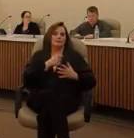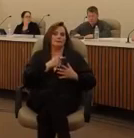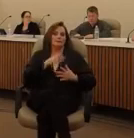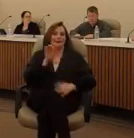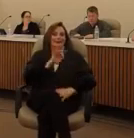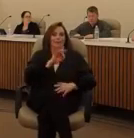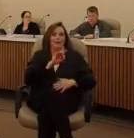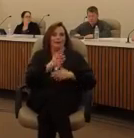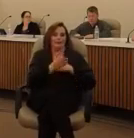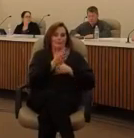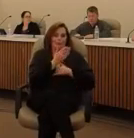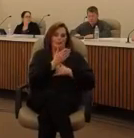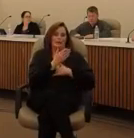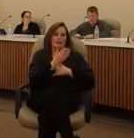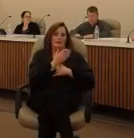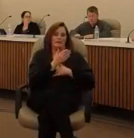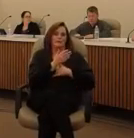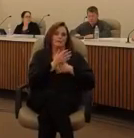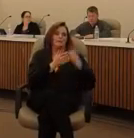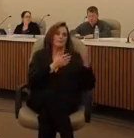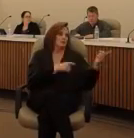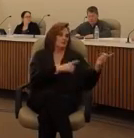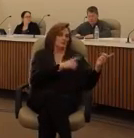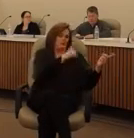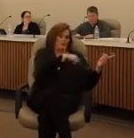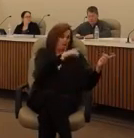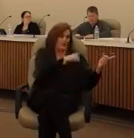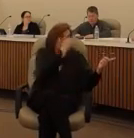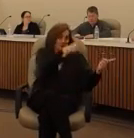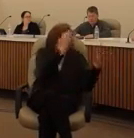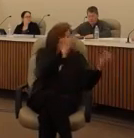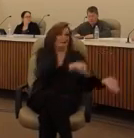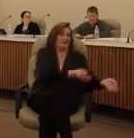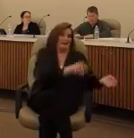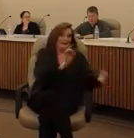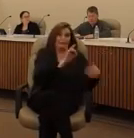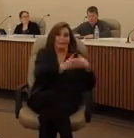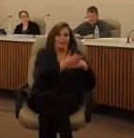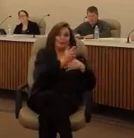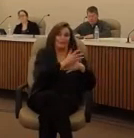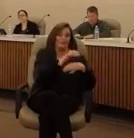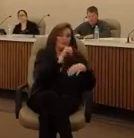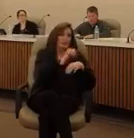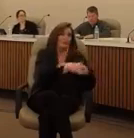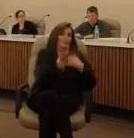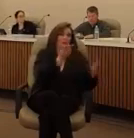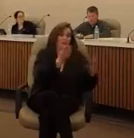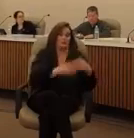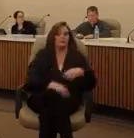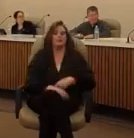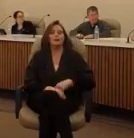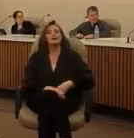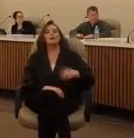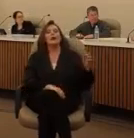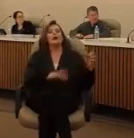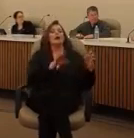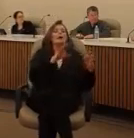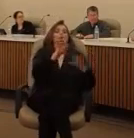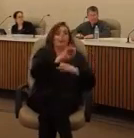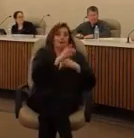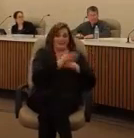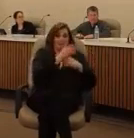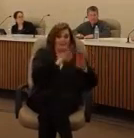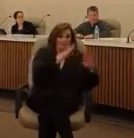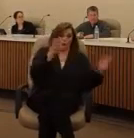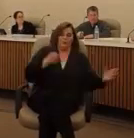a.m., which is what you guys just said. Good. We're in agreement with that. 8 Sandy. a.m. 8 a.m. for opening or 8 a.m.